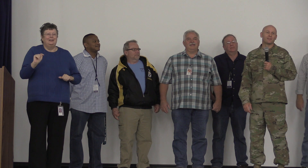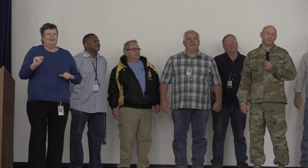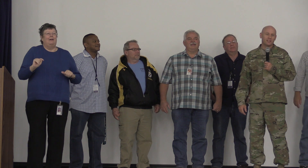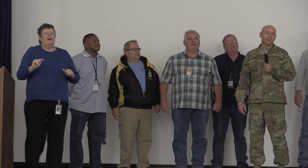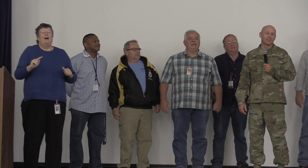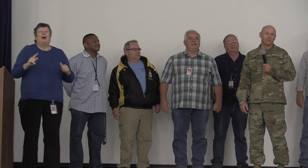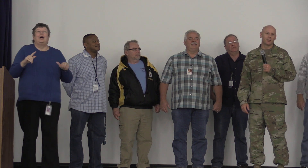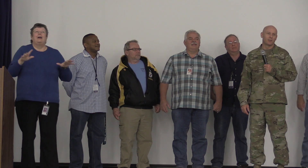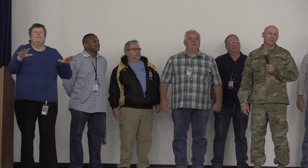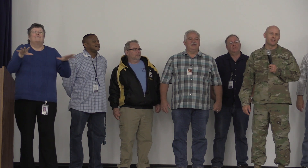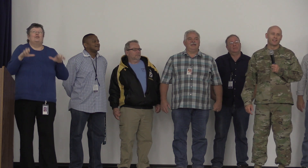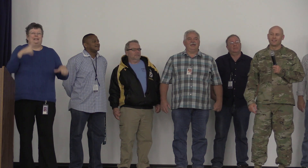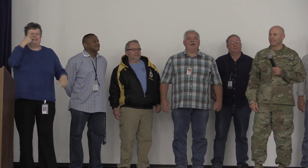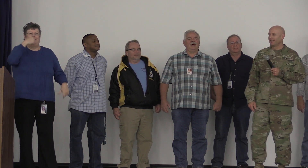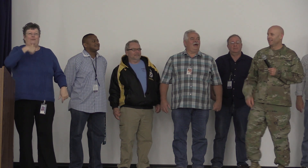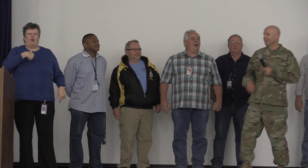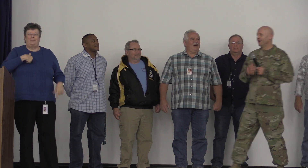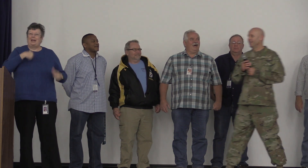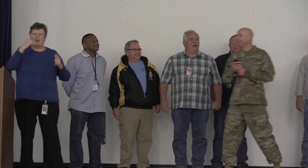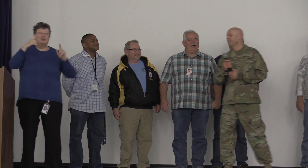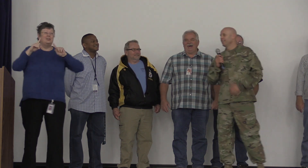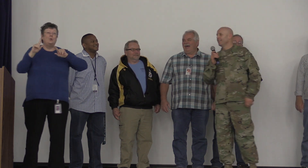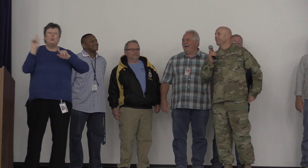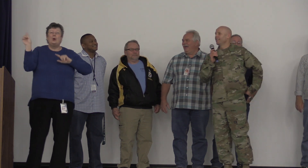but it is freezing outside.